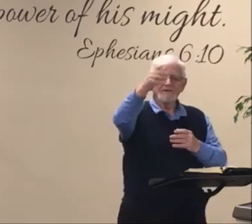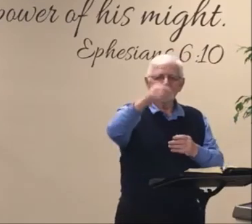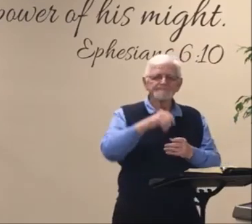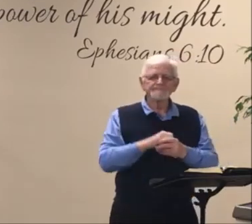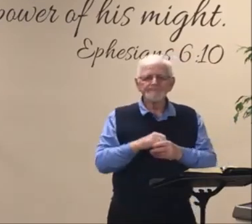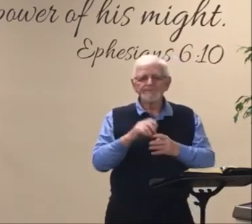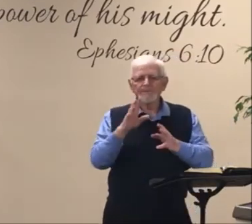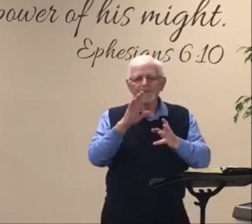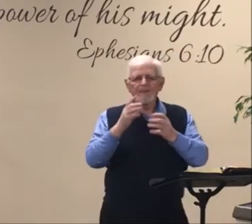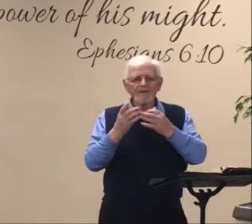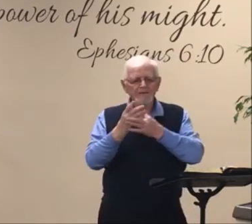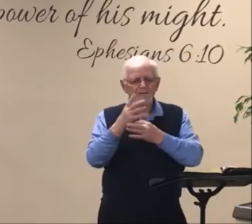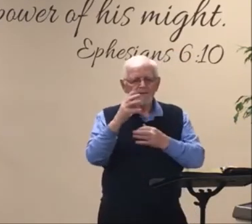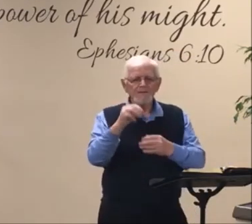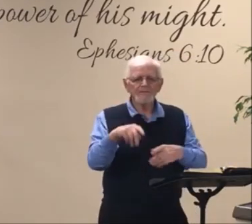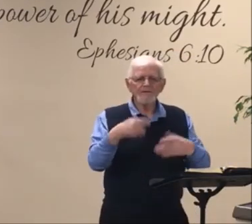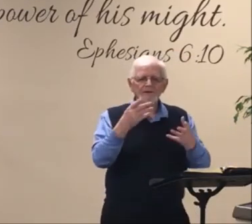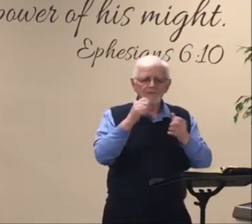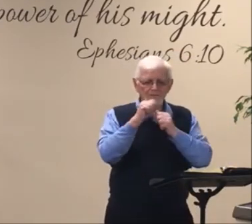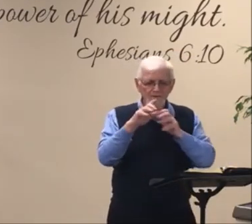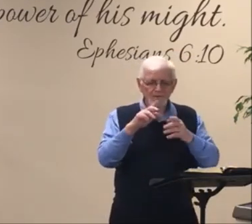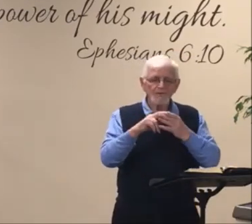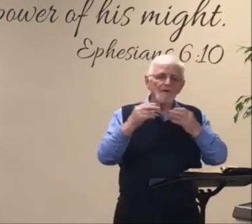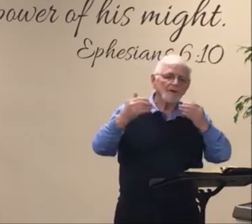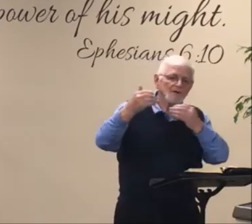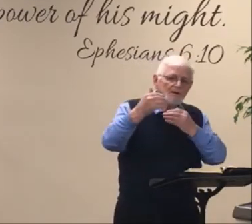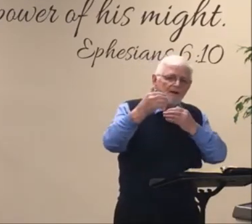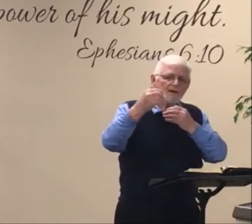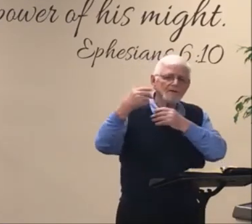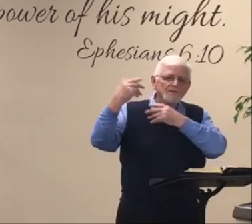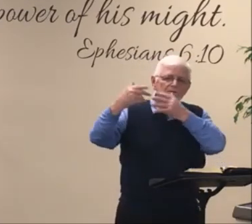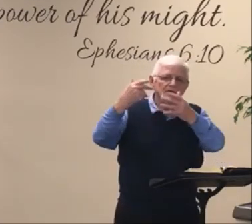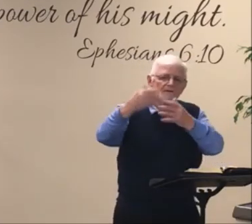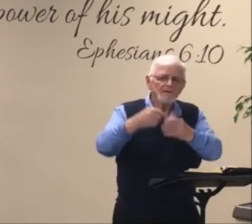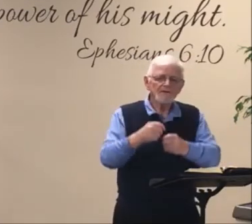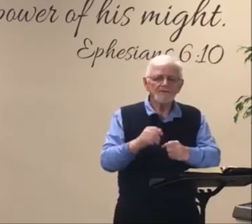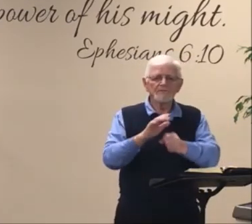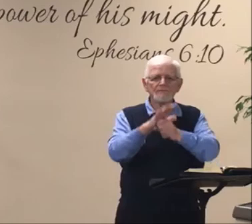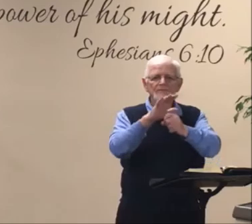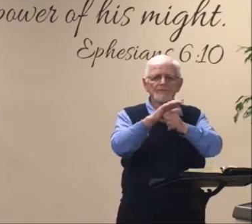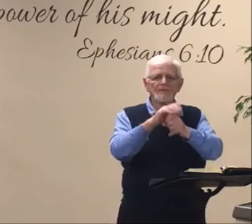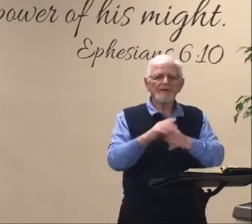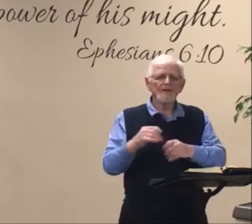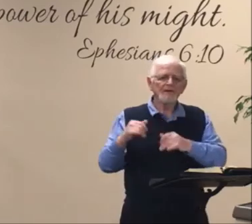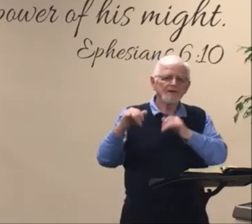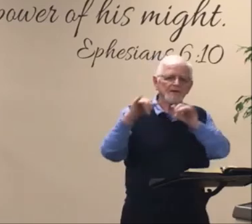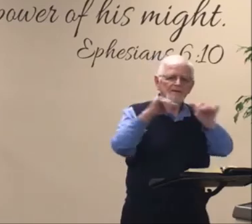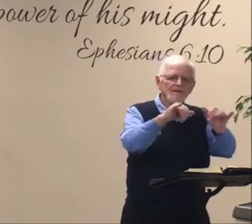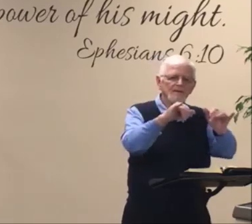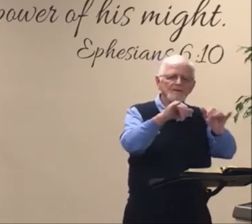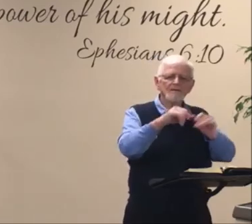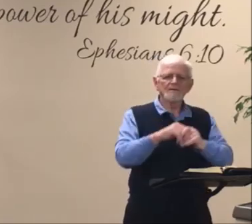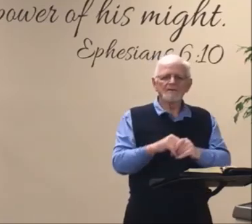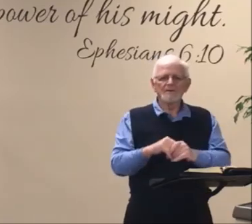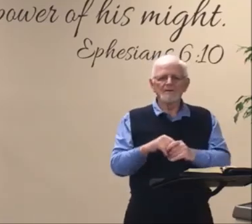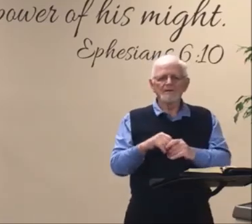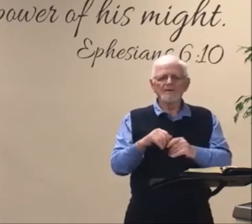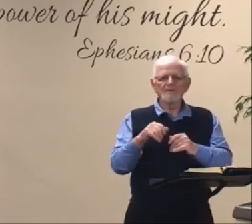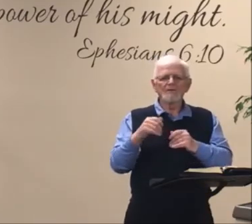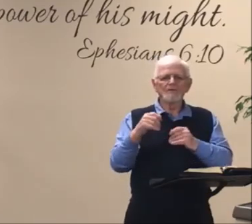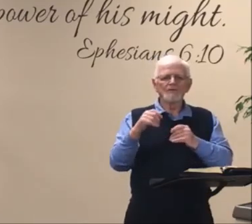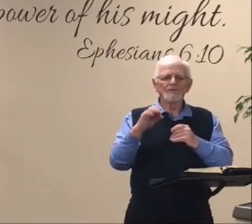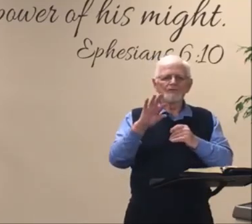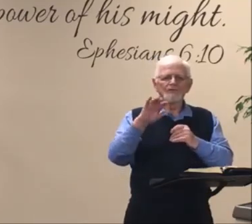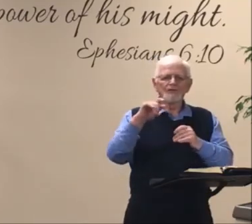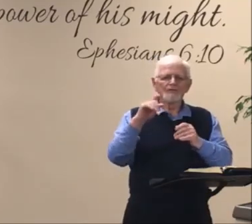at the end of his life giving blessings to the next generation, showing his fruitfulness that continues to this day. The fruitfulness of Jacob, whose